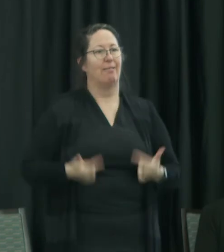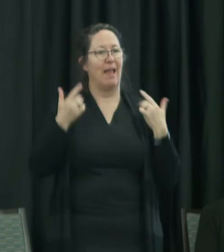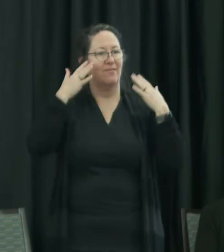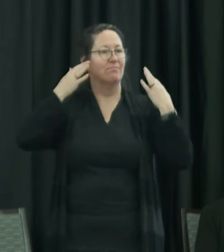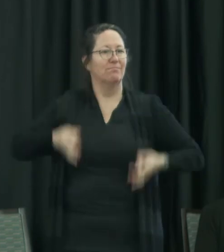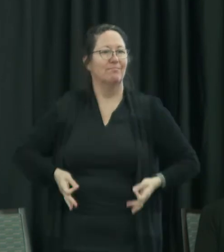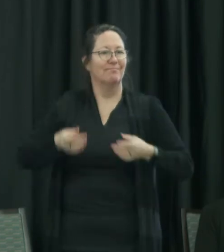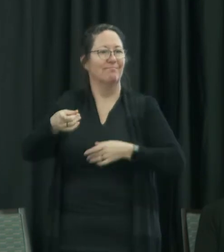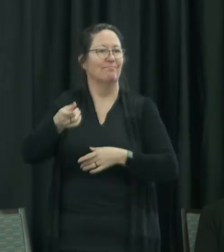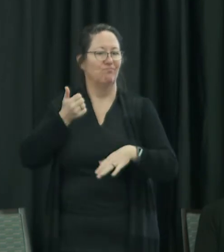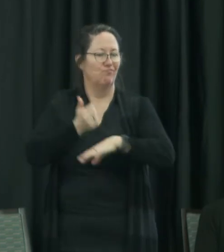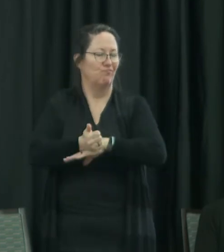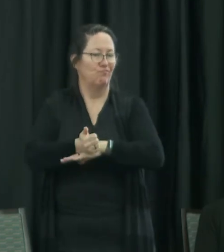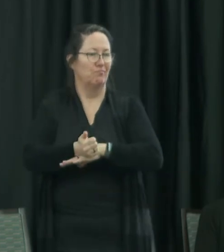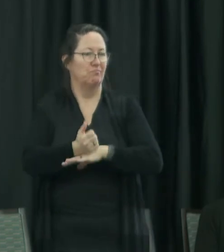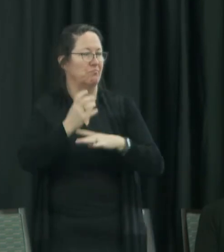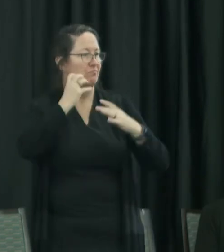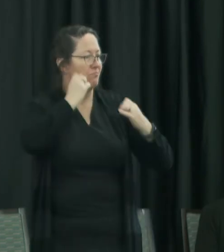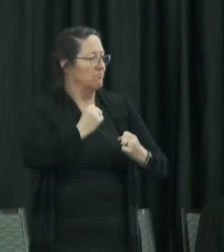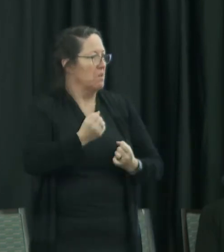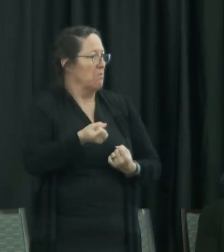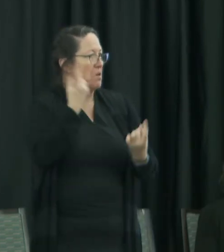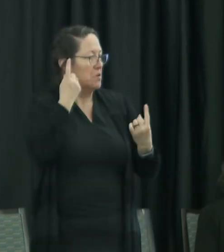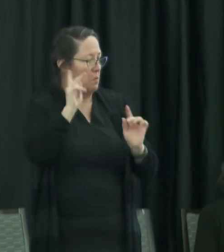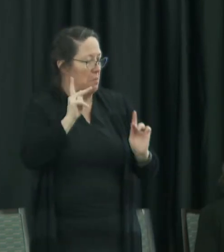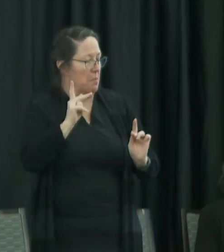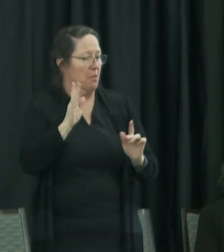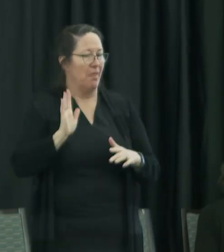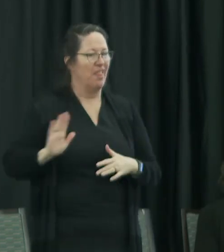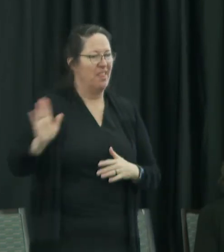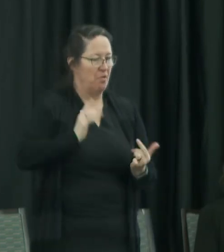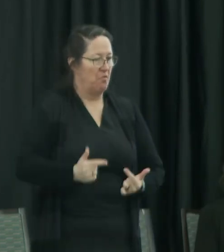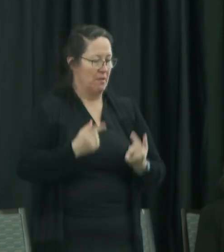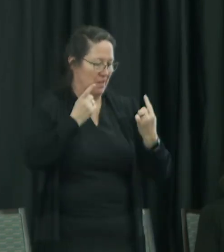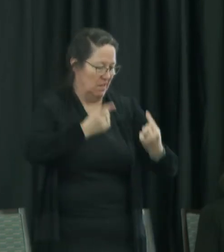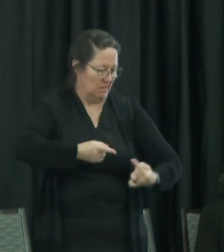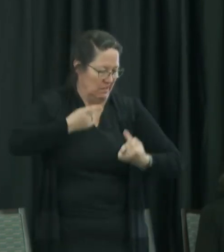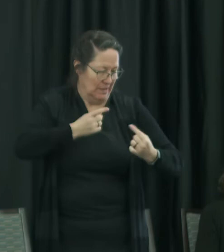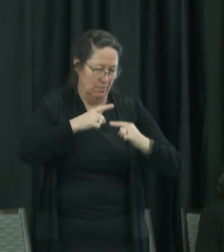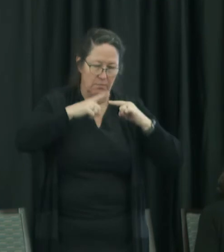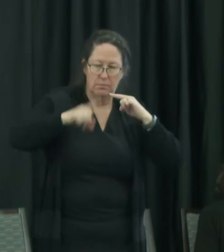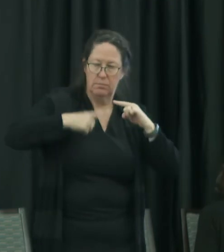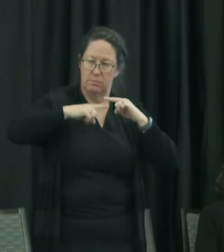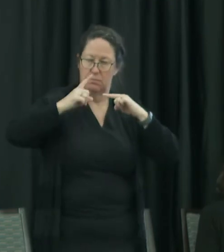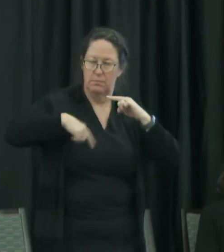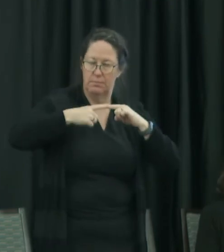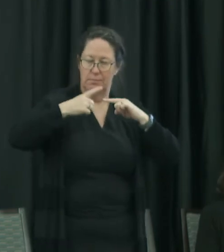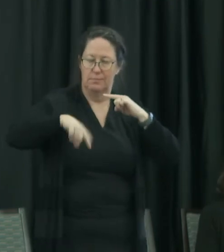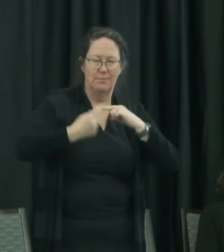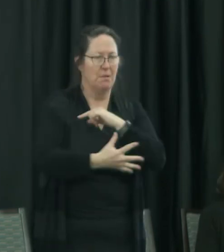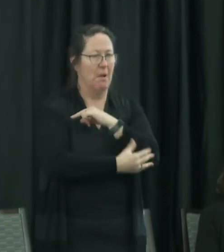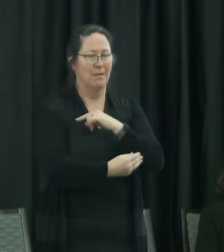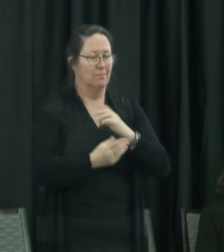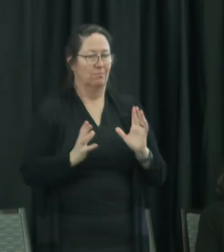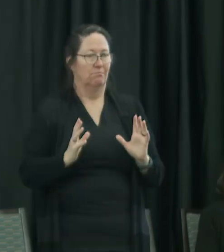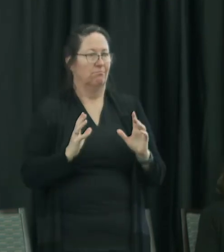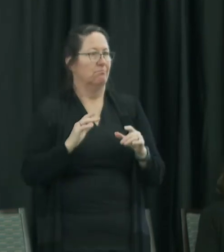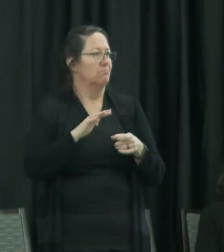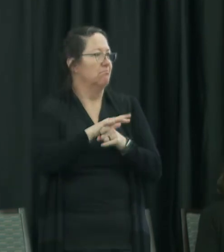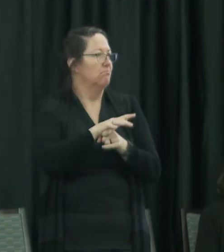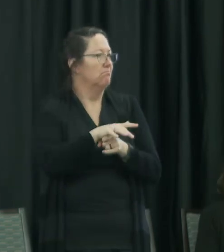choices. Compassion and understanding for people struggling to get out of cycles of poverty are sadly not in